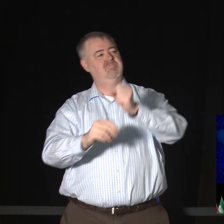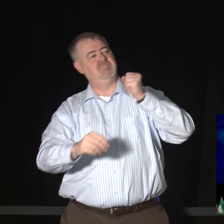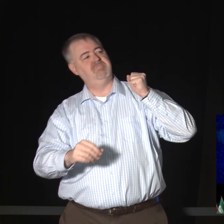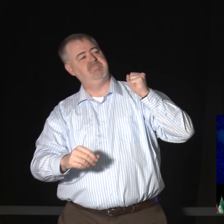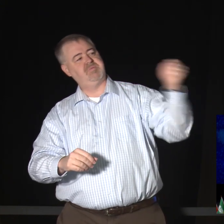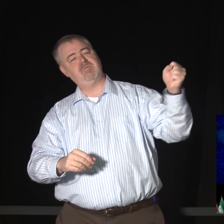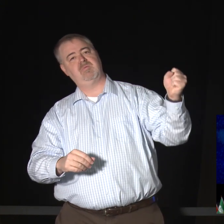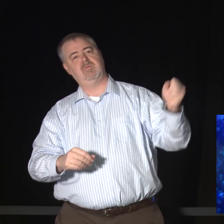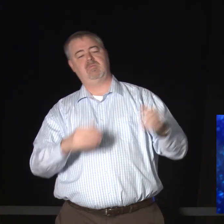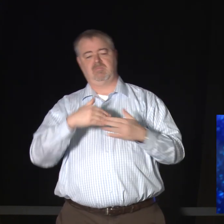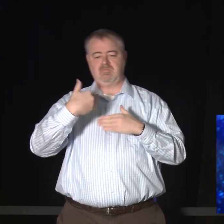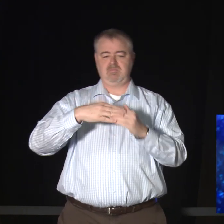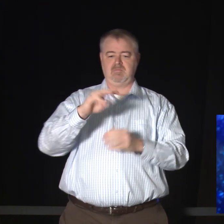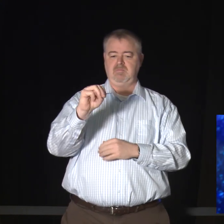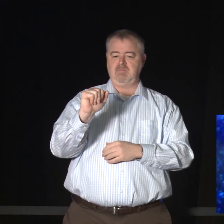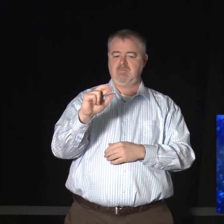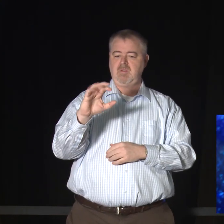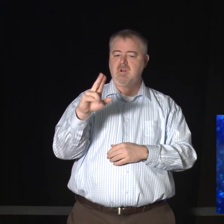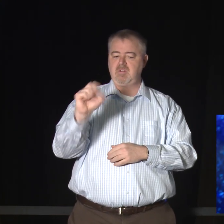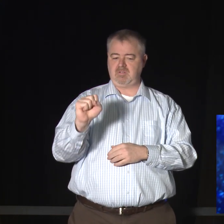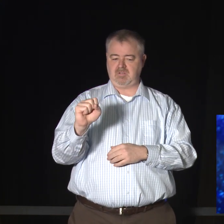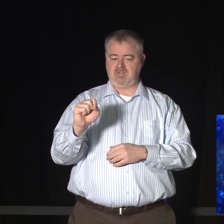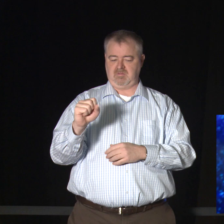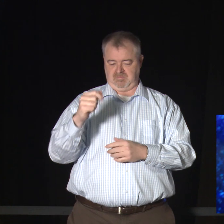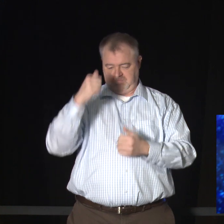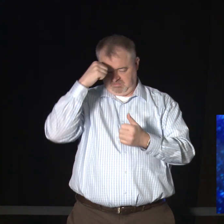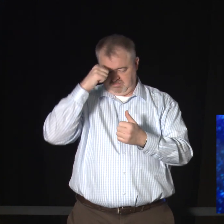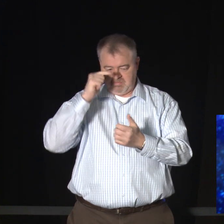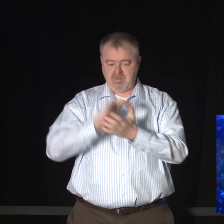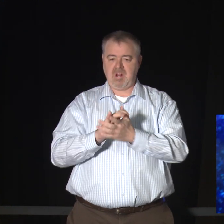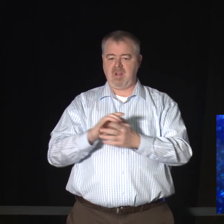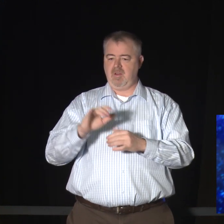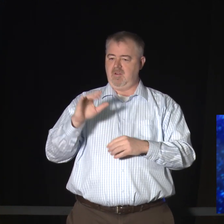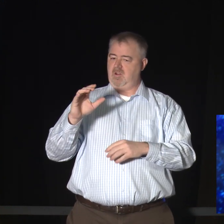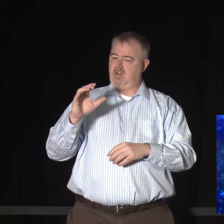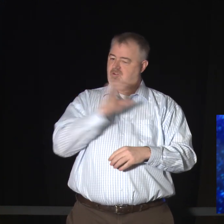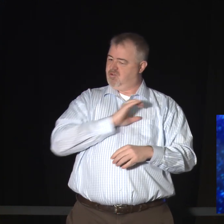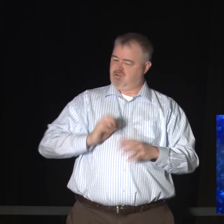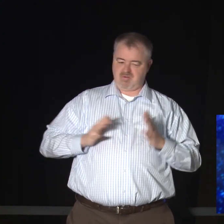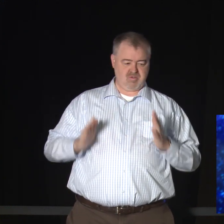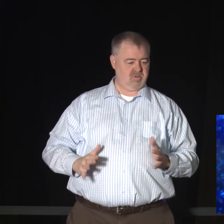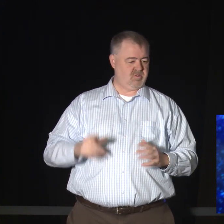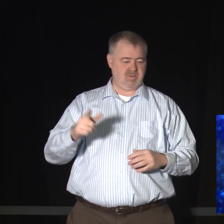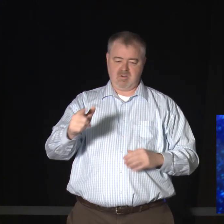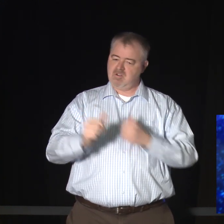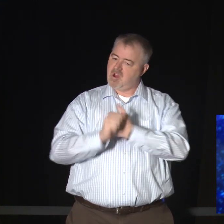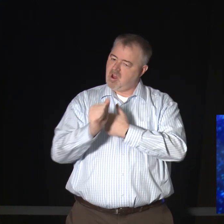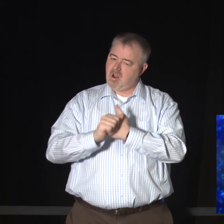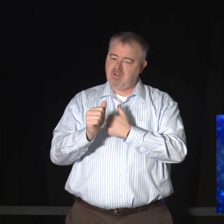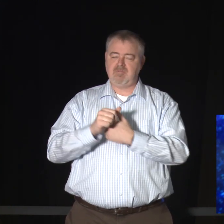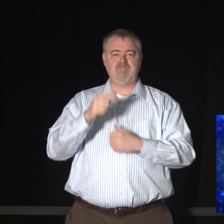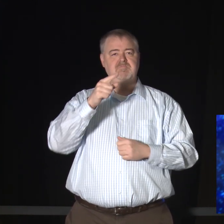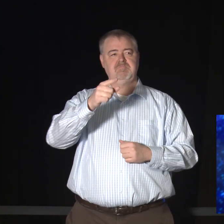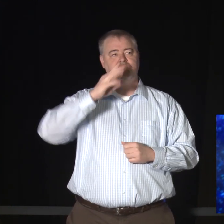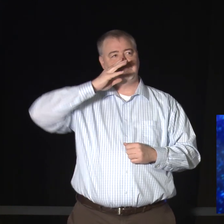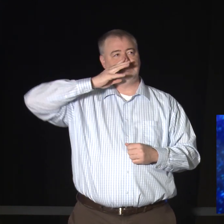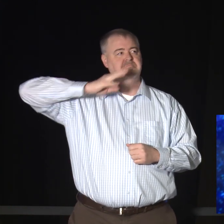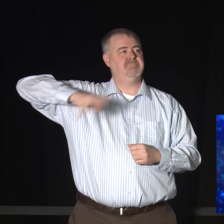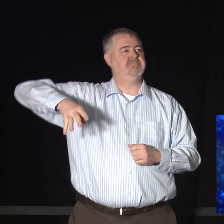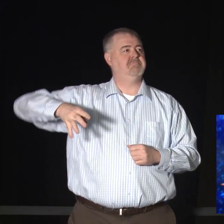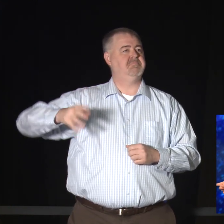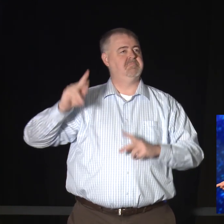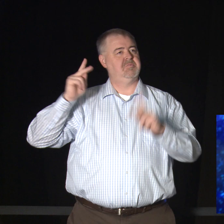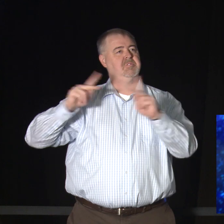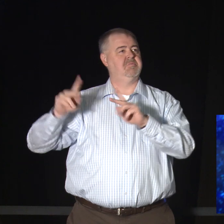Marcus Aurelius, believing that Christianity was dangerous and immoral, turned a blind eye to severe local outbreaks of mob